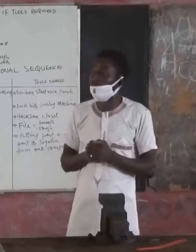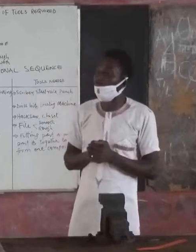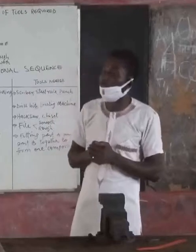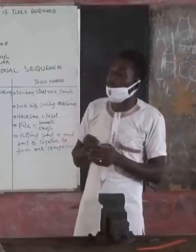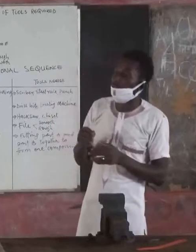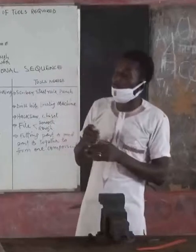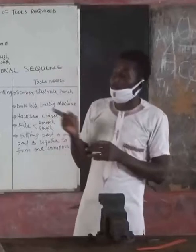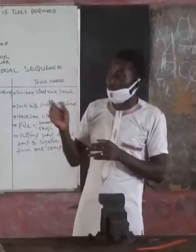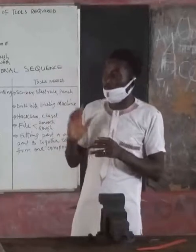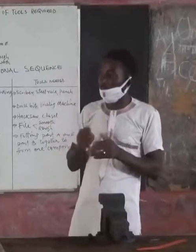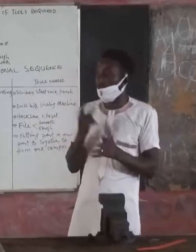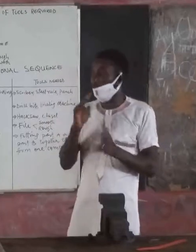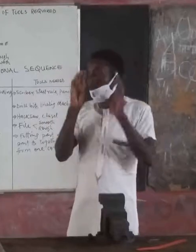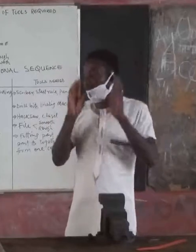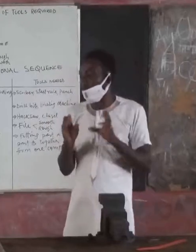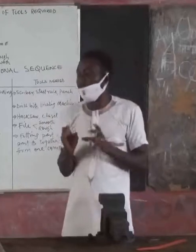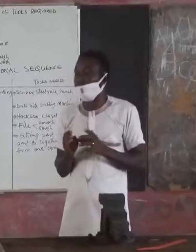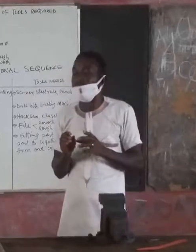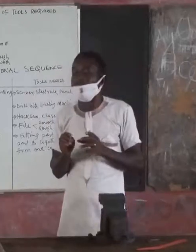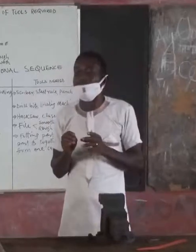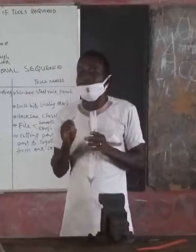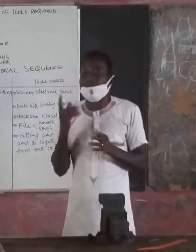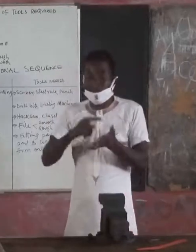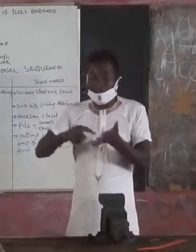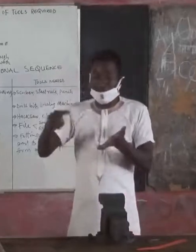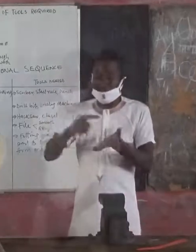Mr. Nathaniel James Yayok.